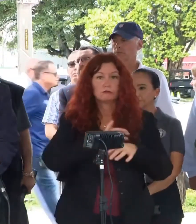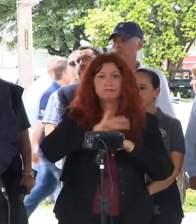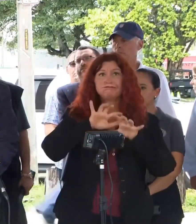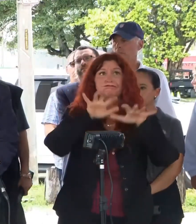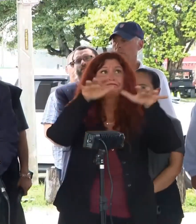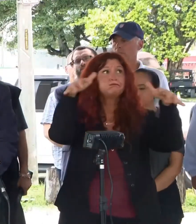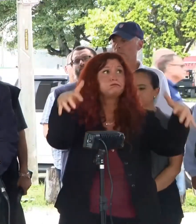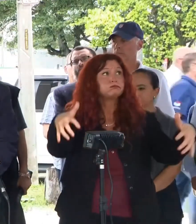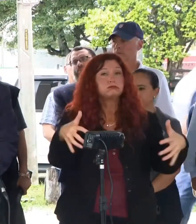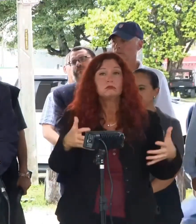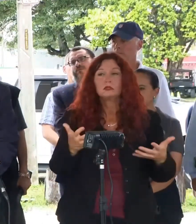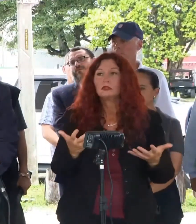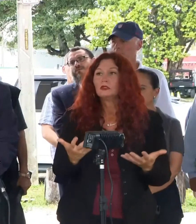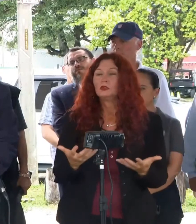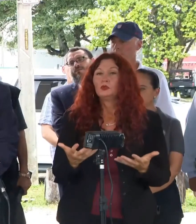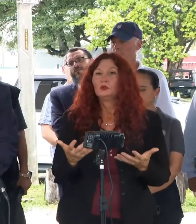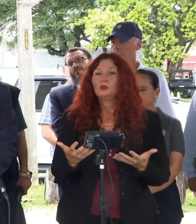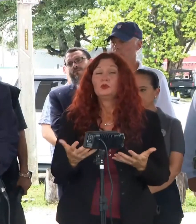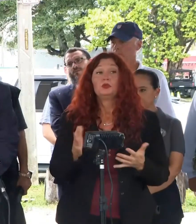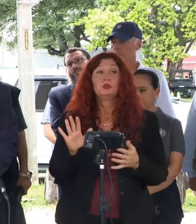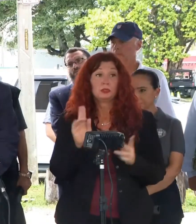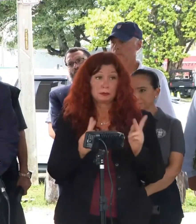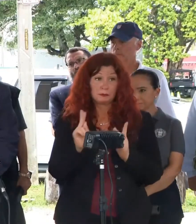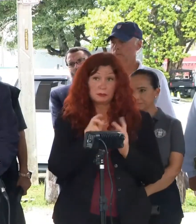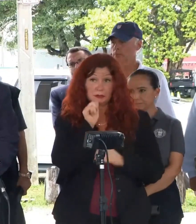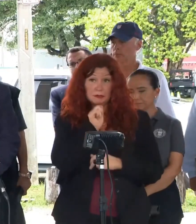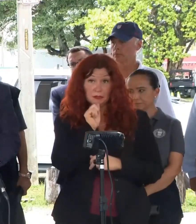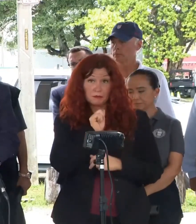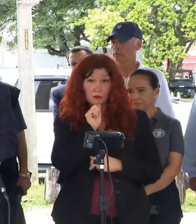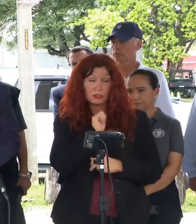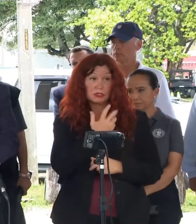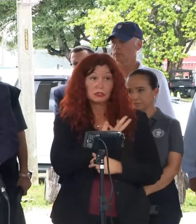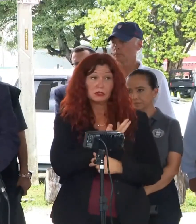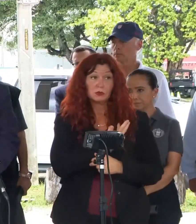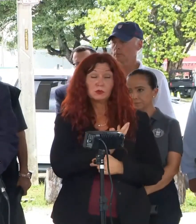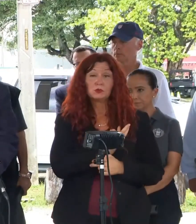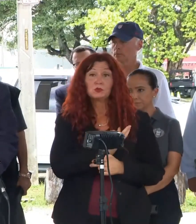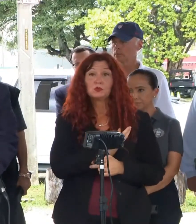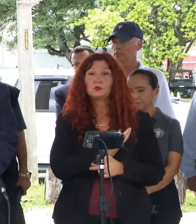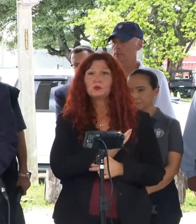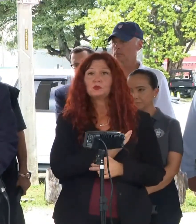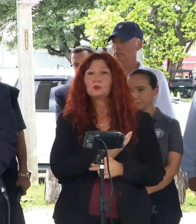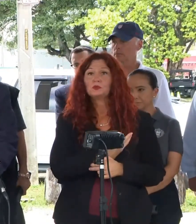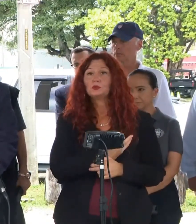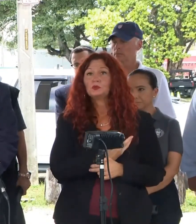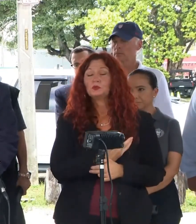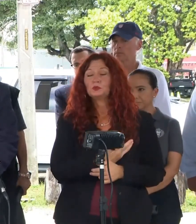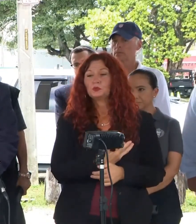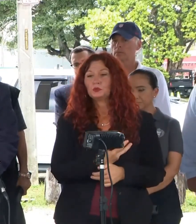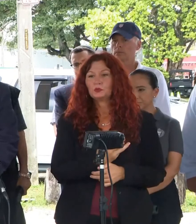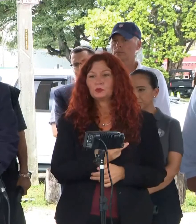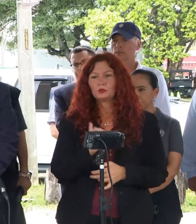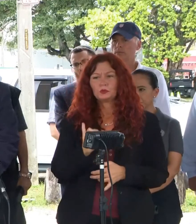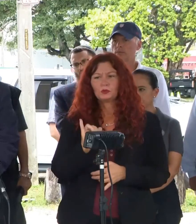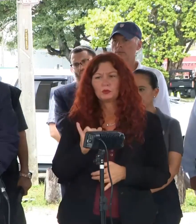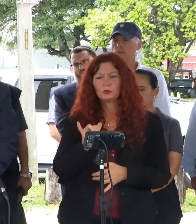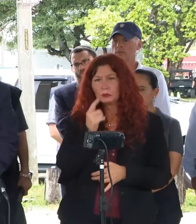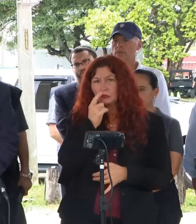very, very difficult time, and I think the grief has been, in some respects, unique, just given the scale of the tragedy. But